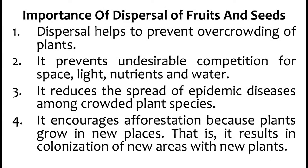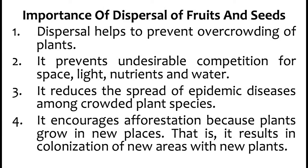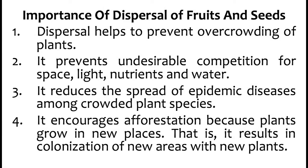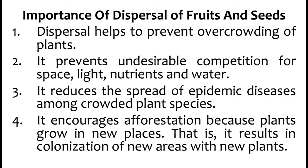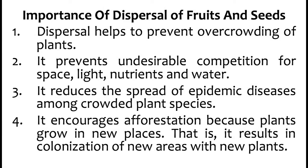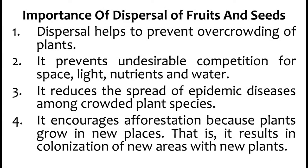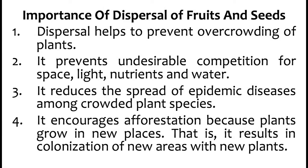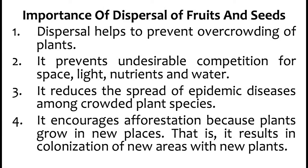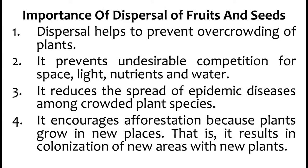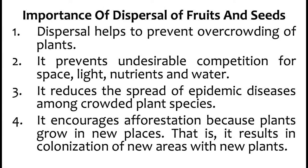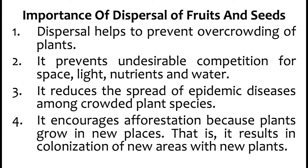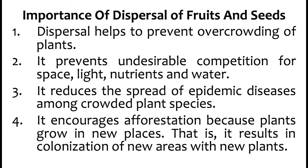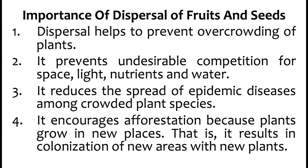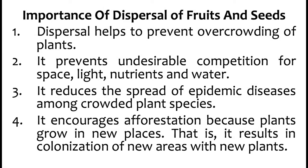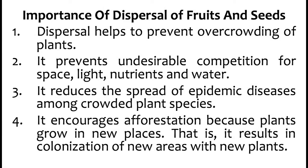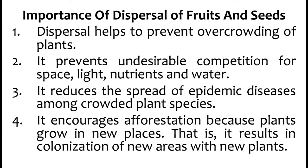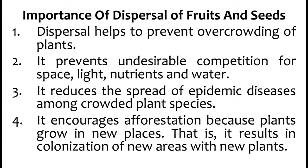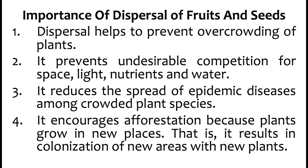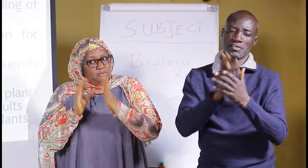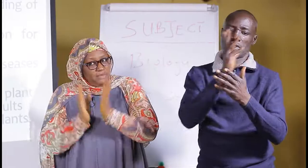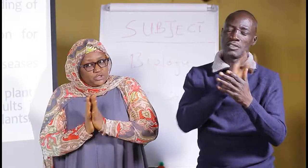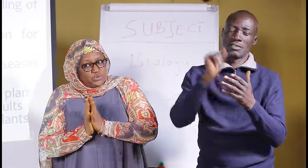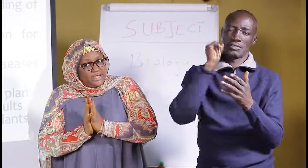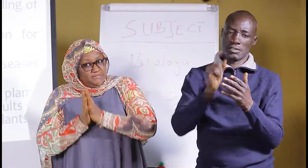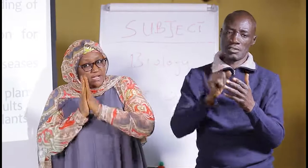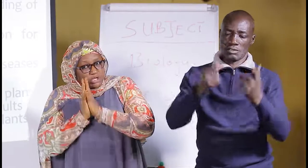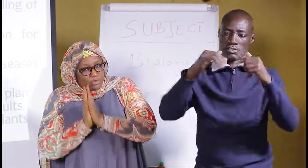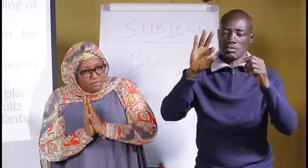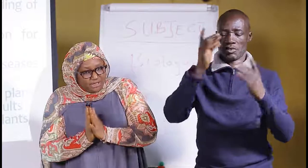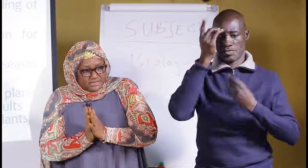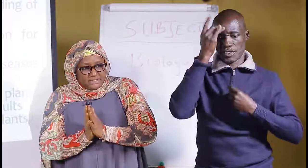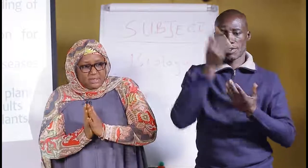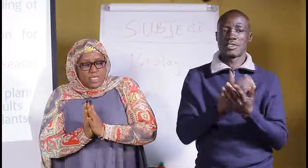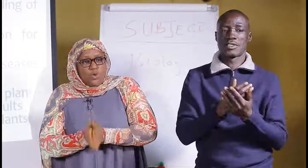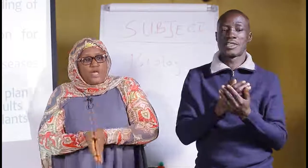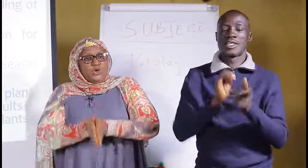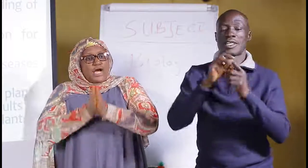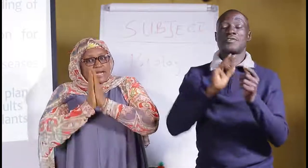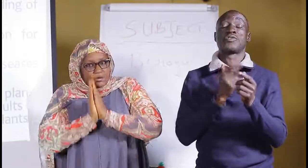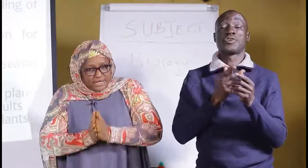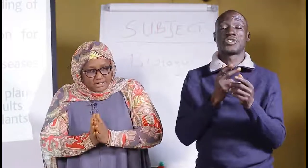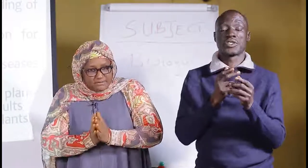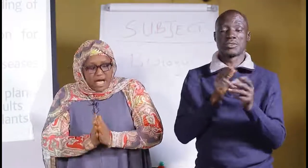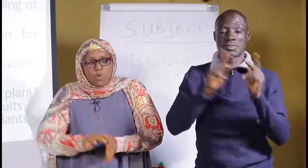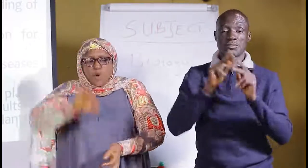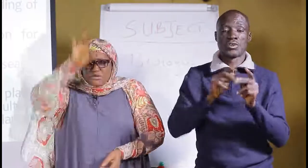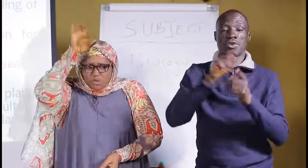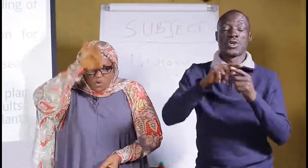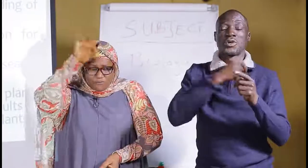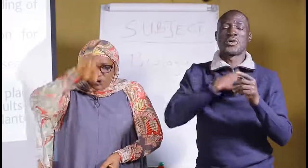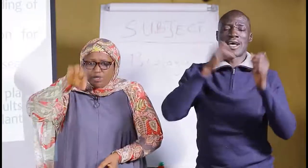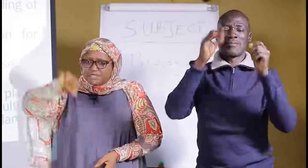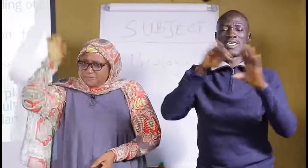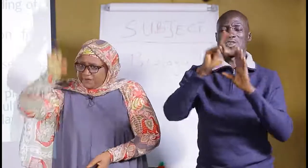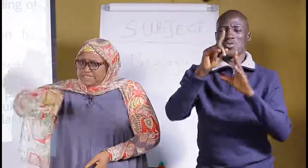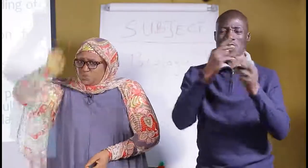diseases among crowded plant species. My student, even in human beings, When you are crowded and one